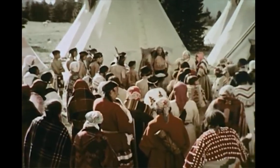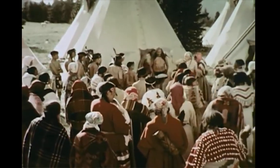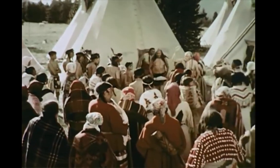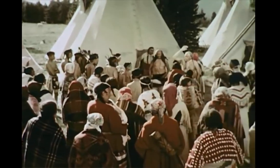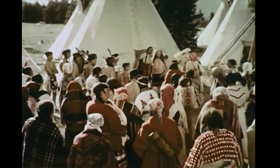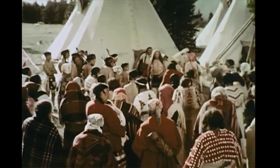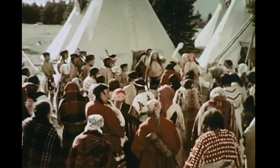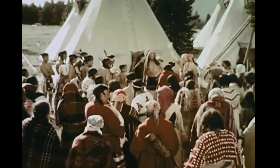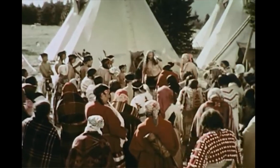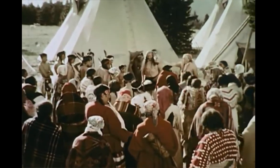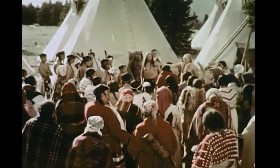Oh,